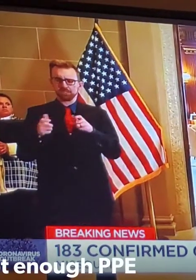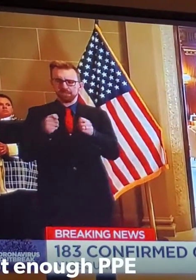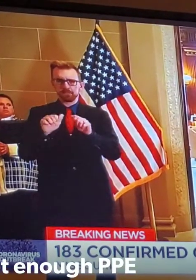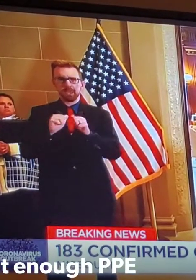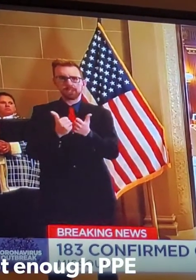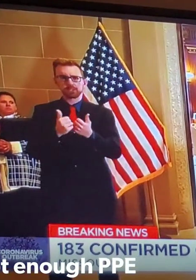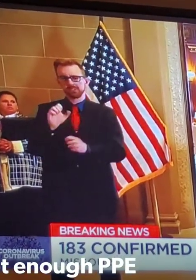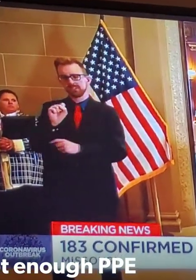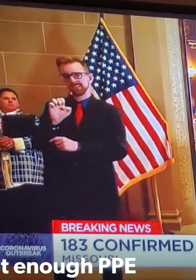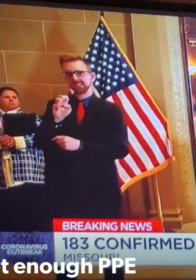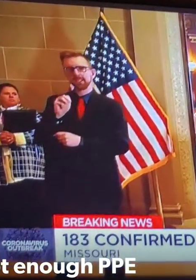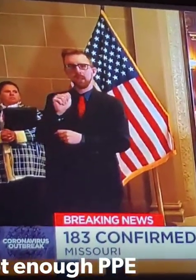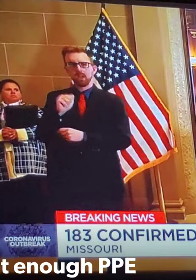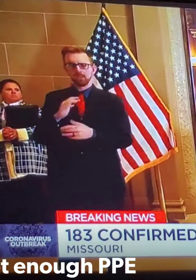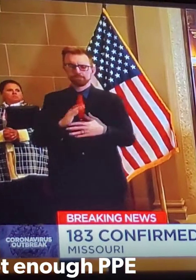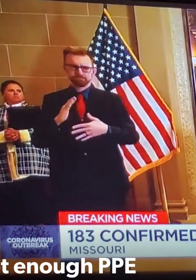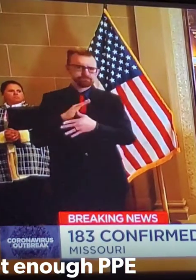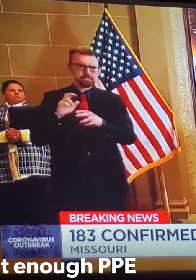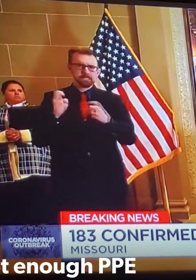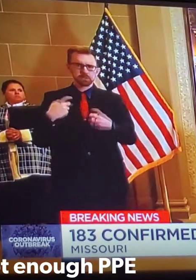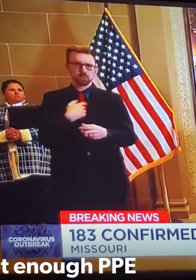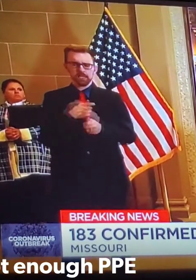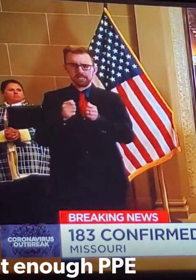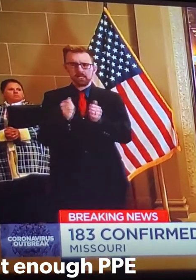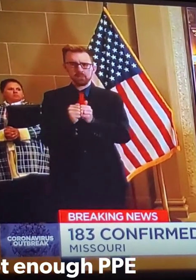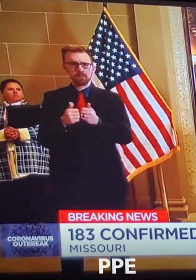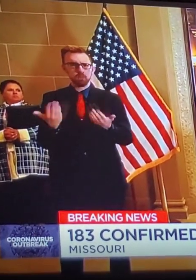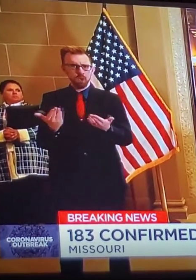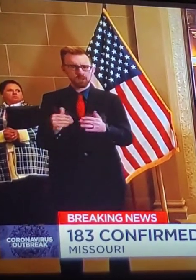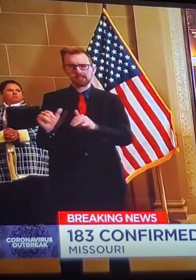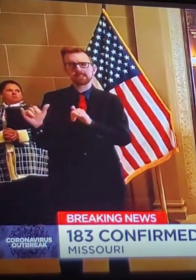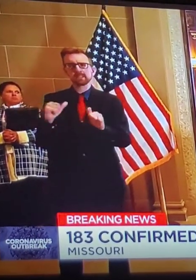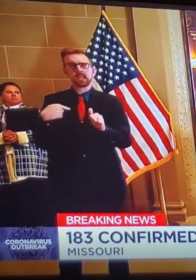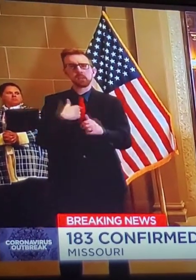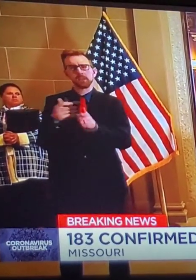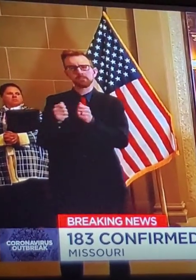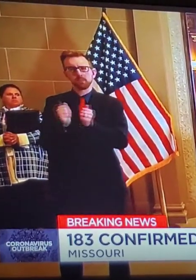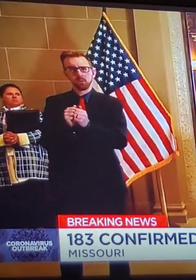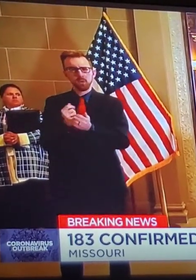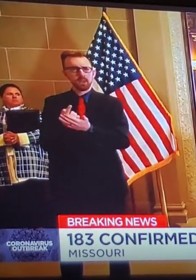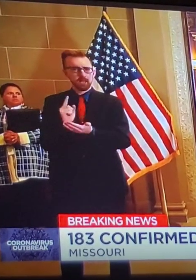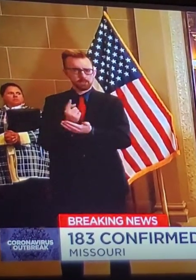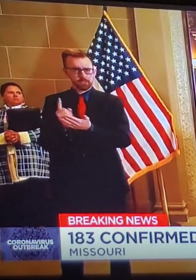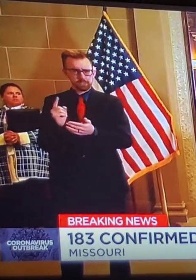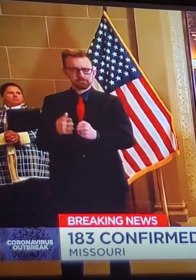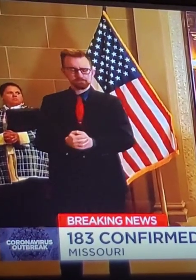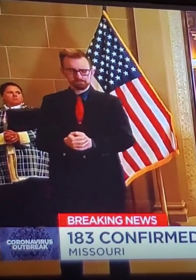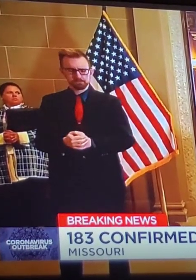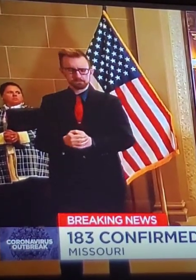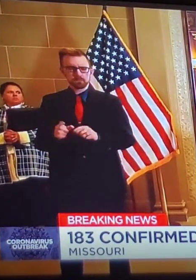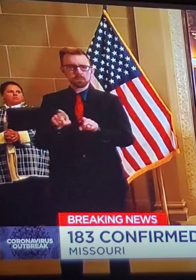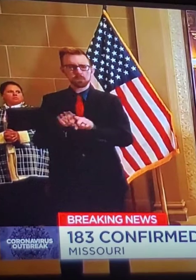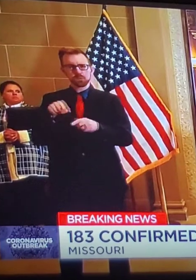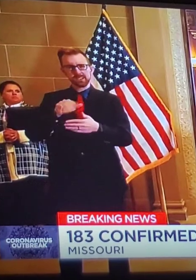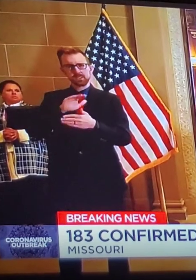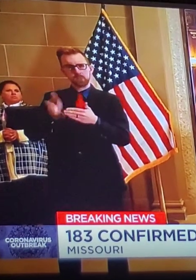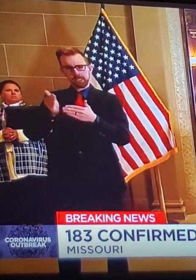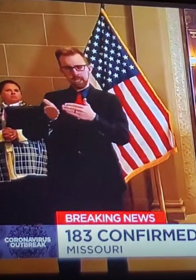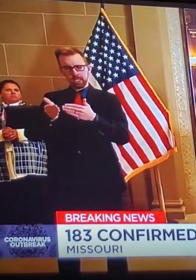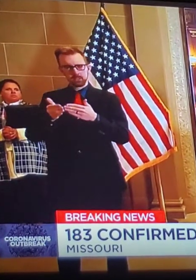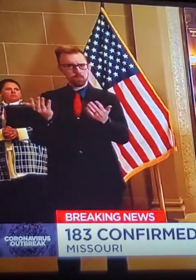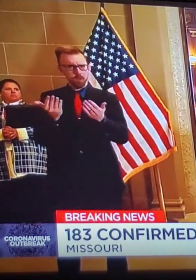The top issue we're dealing with today is the same one we were dealing with last week and over the weekend, and